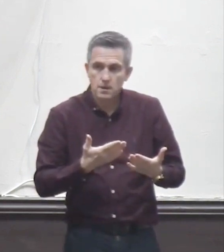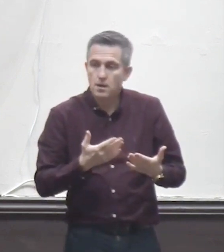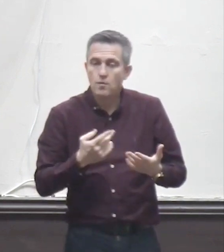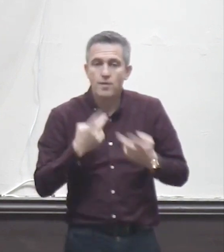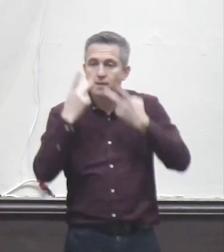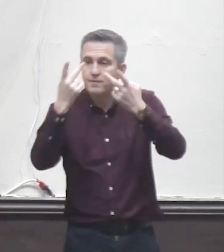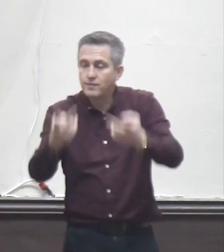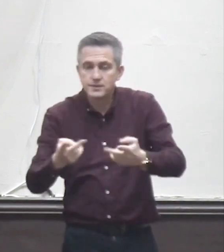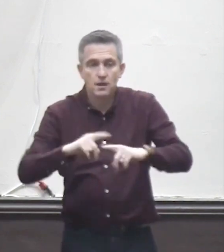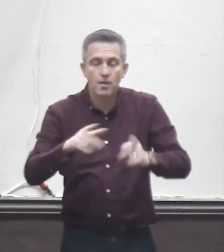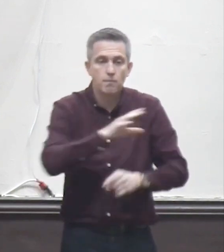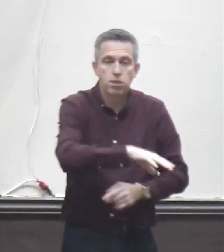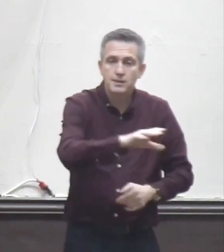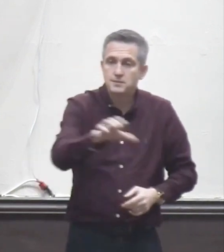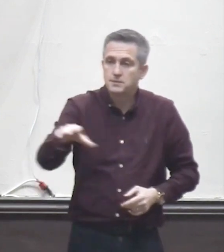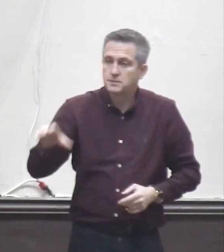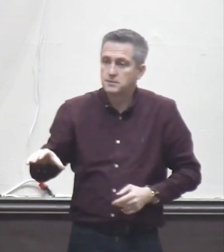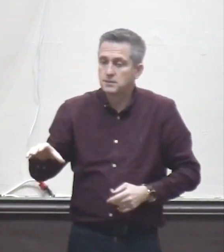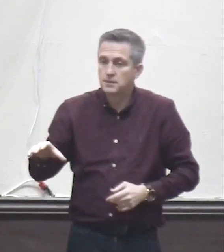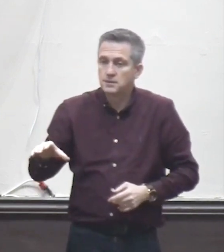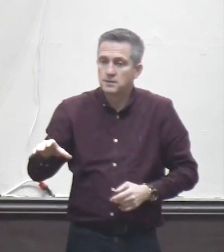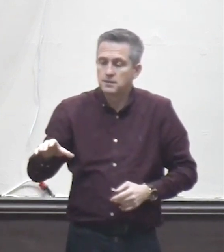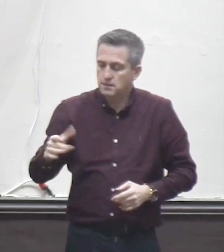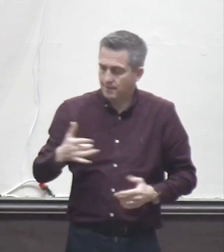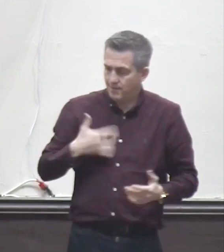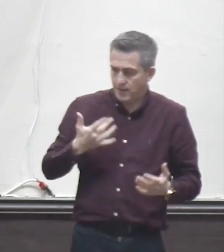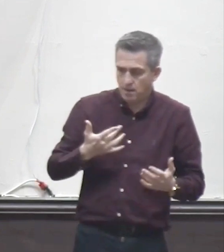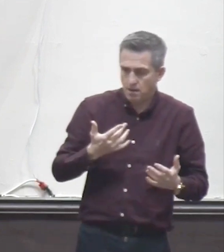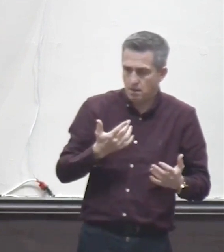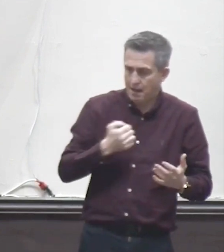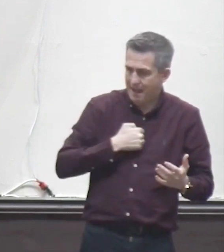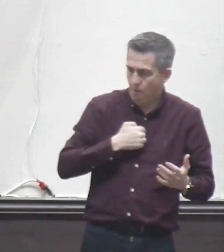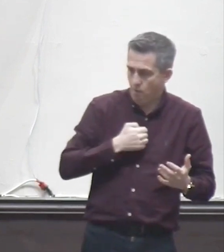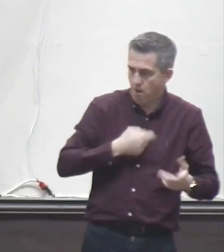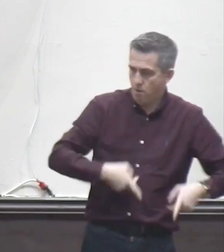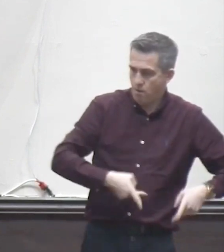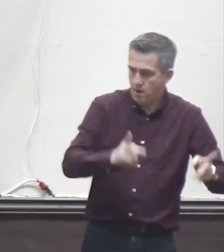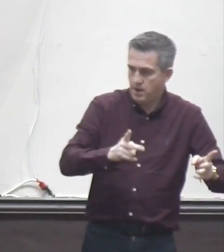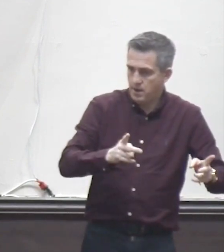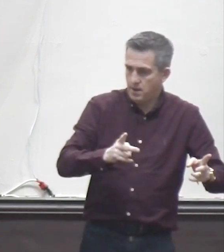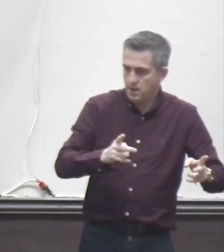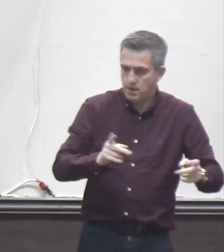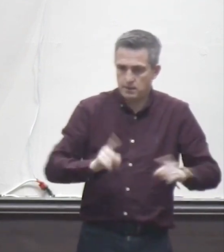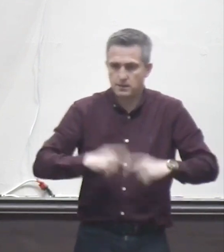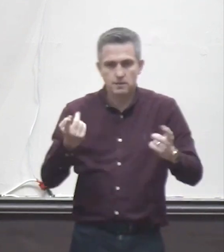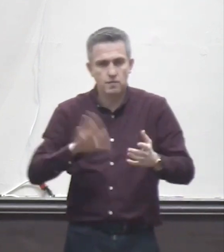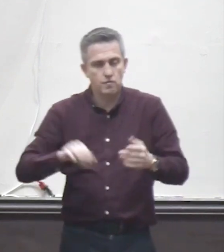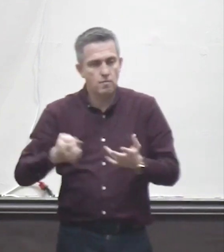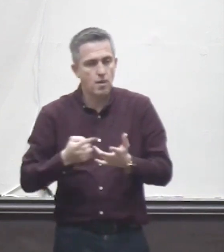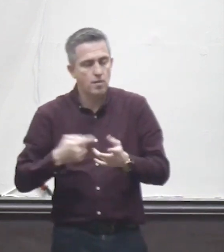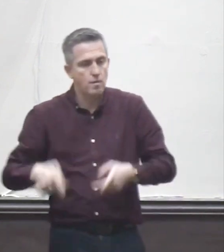world, that they would sometimes find contradiction with their own religion with regards to their fundamental beliefs.